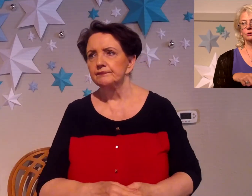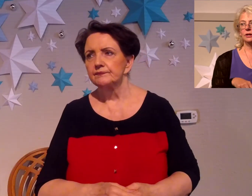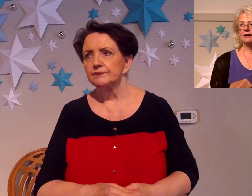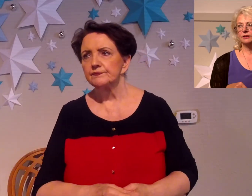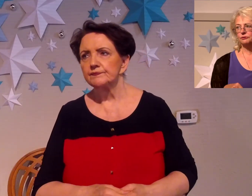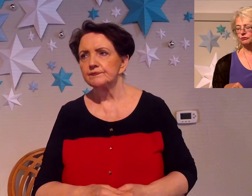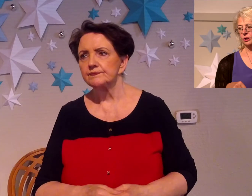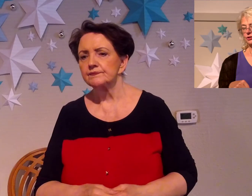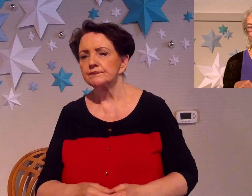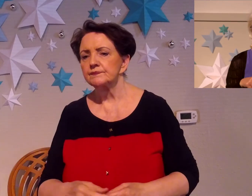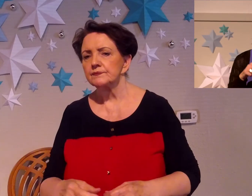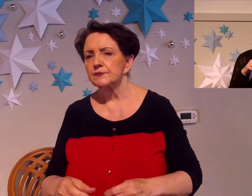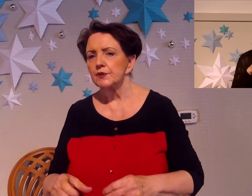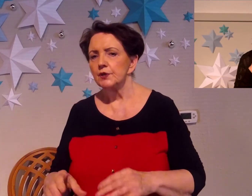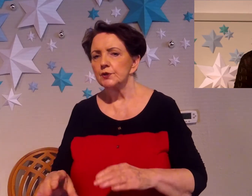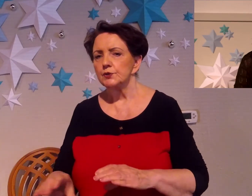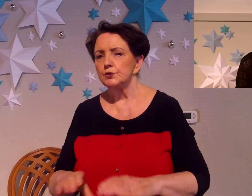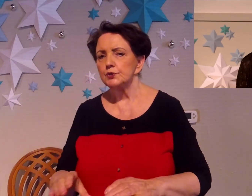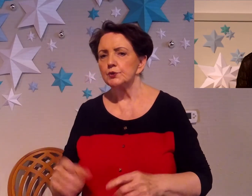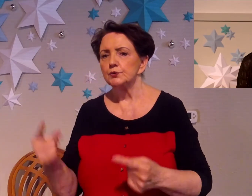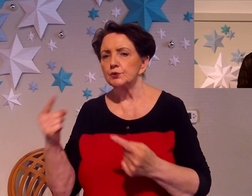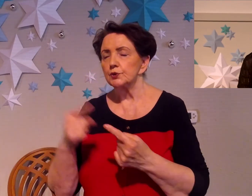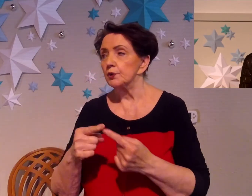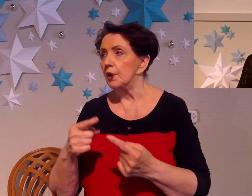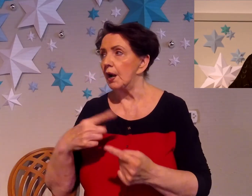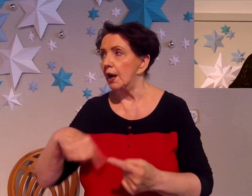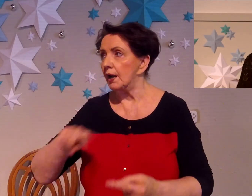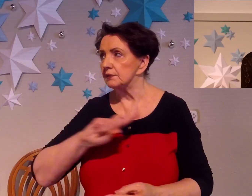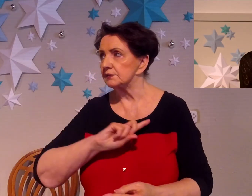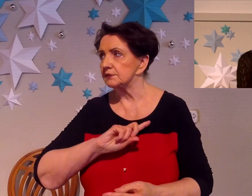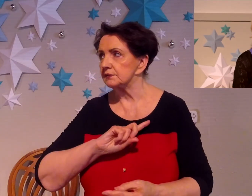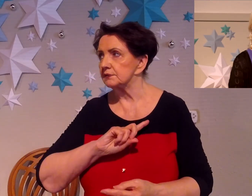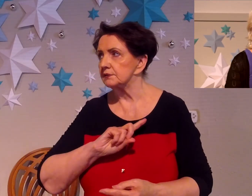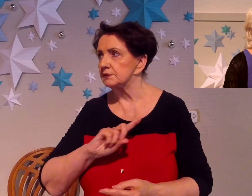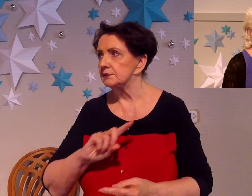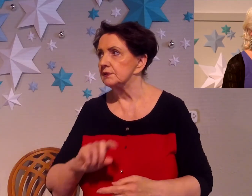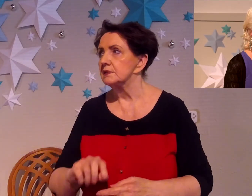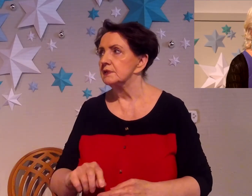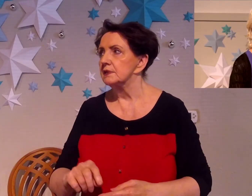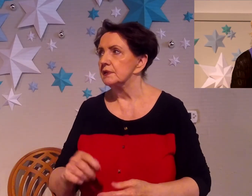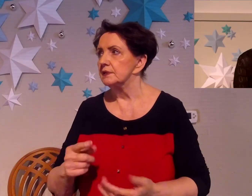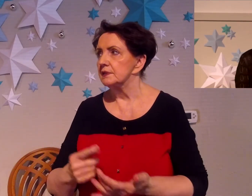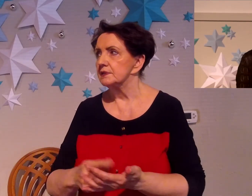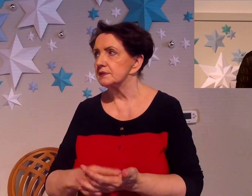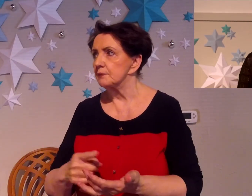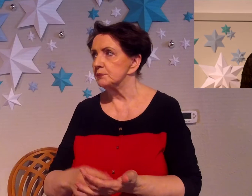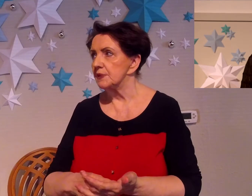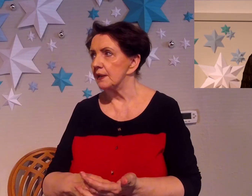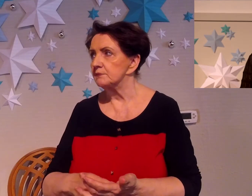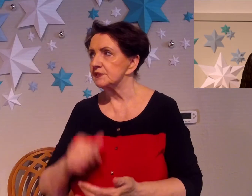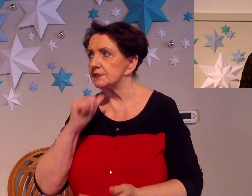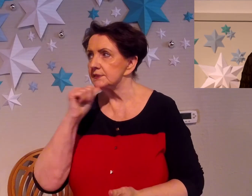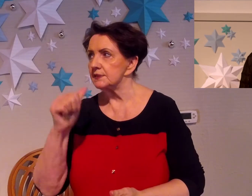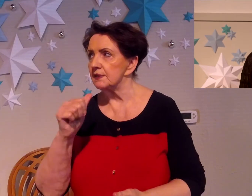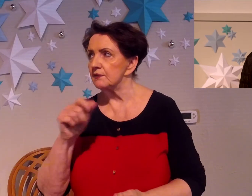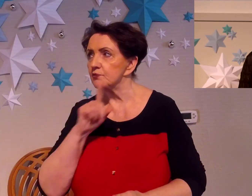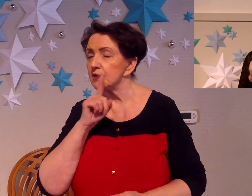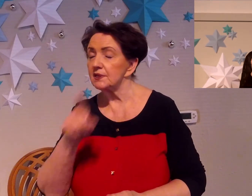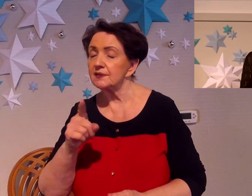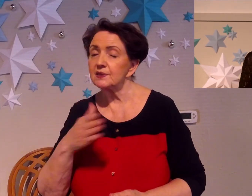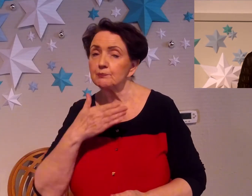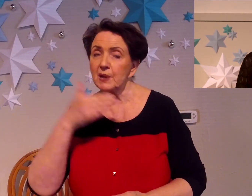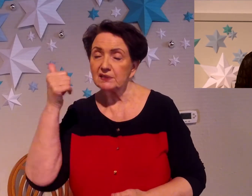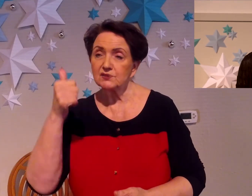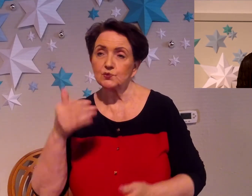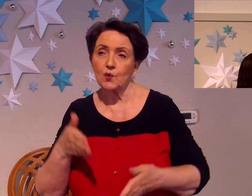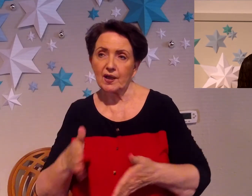others as we would have them do unto us sometimes is not actually the best possible policy.